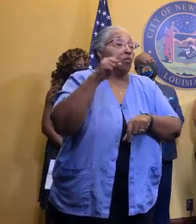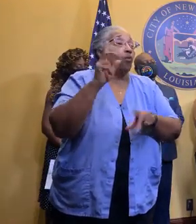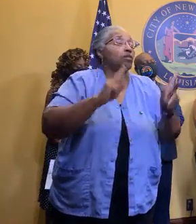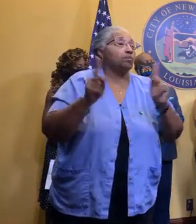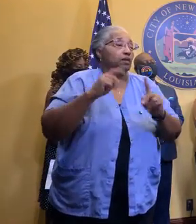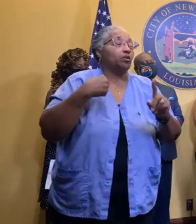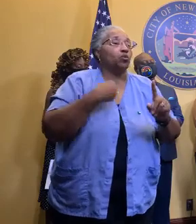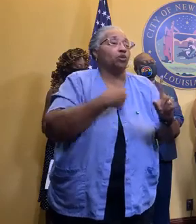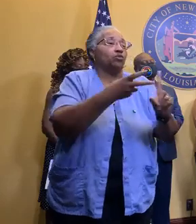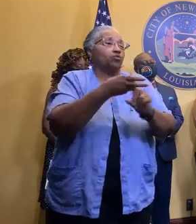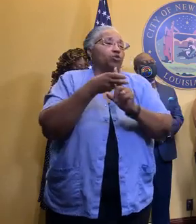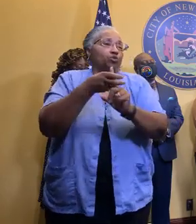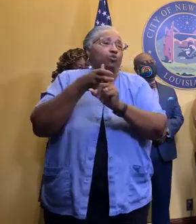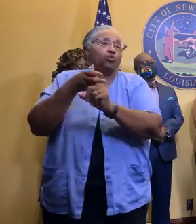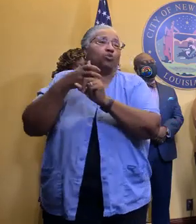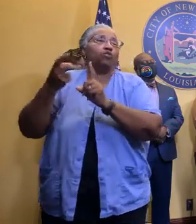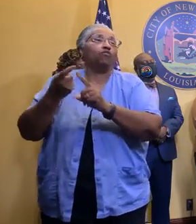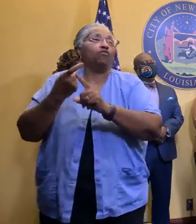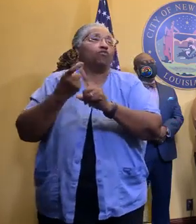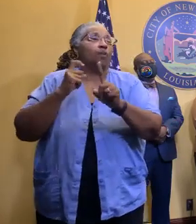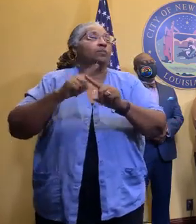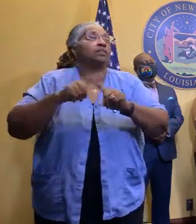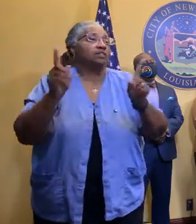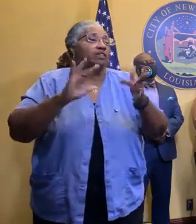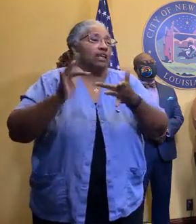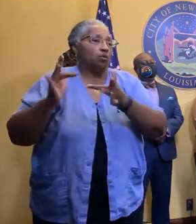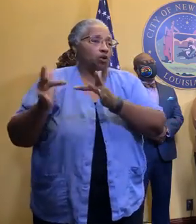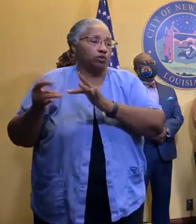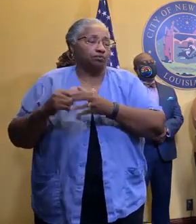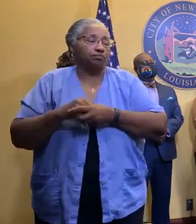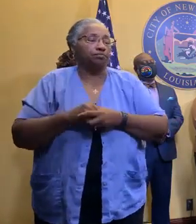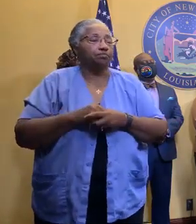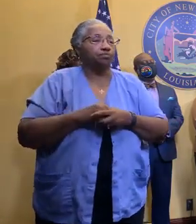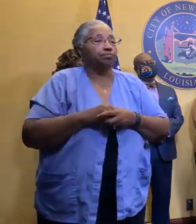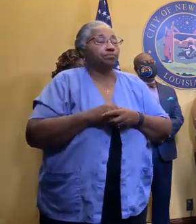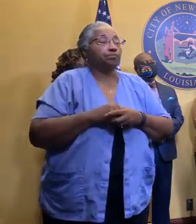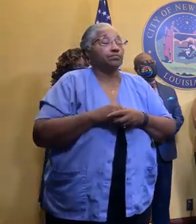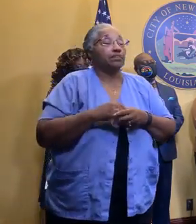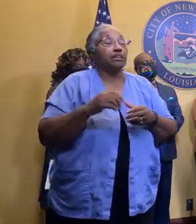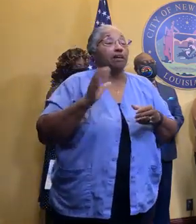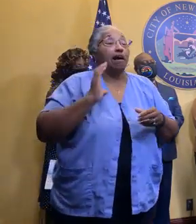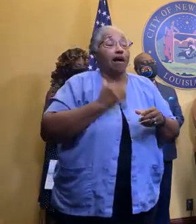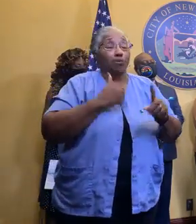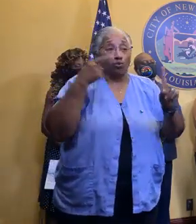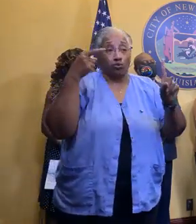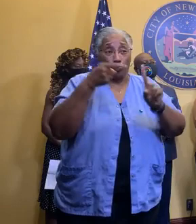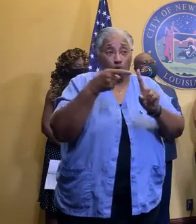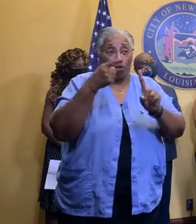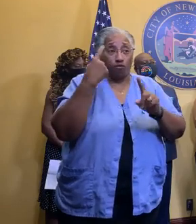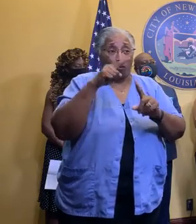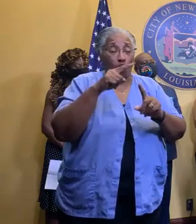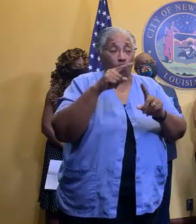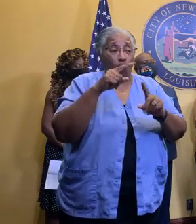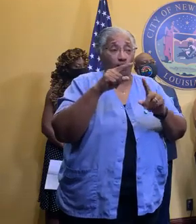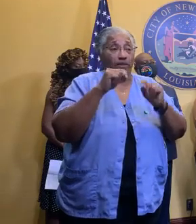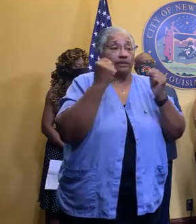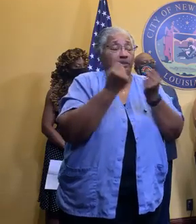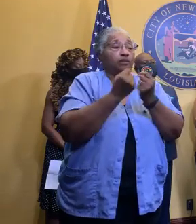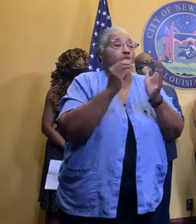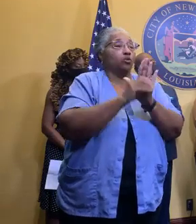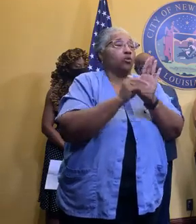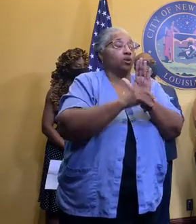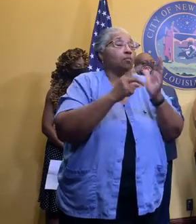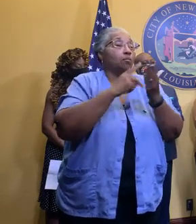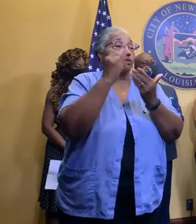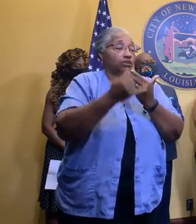these social networks. The anticipated outcomes of the Team NOLA New Orleans project